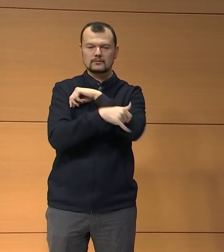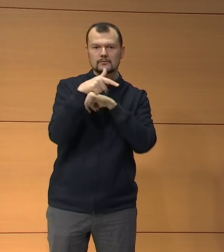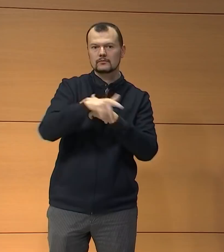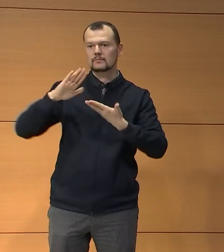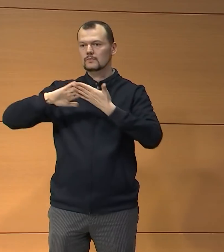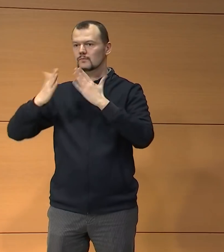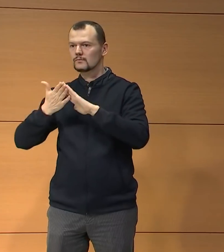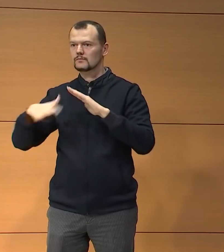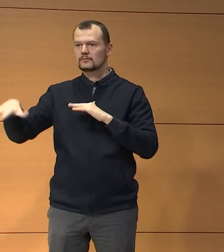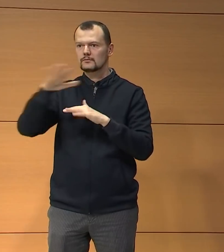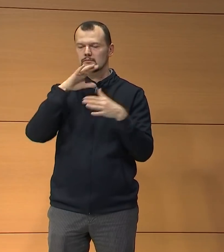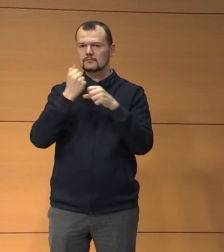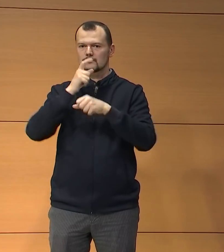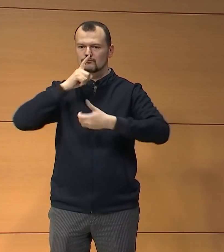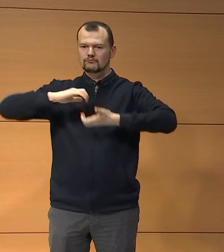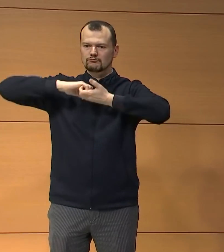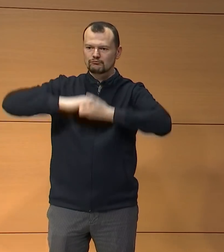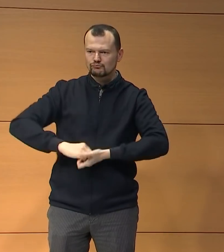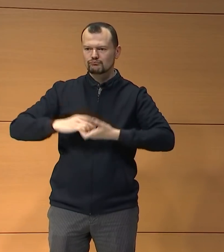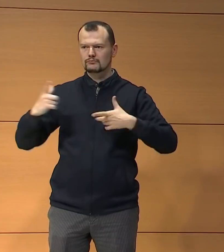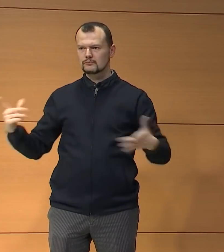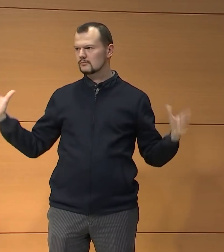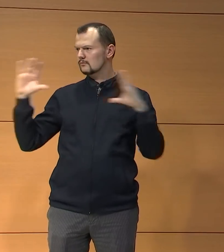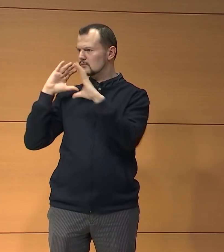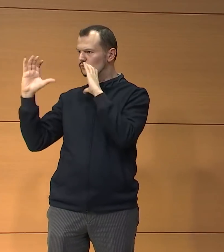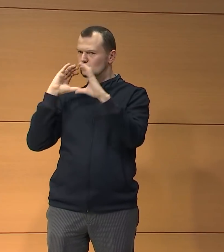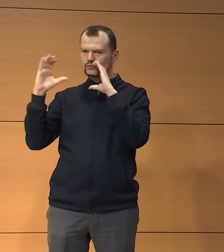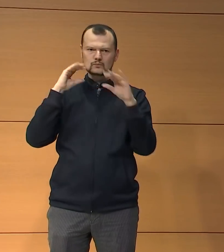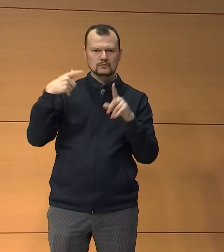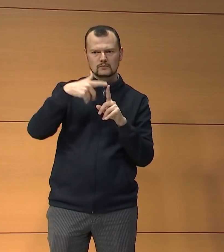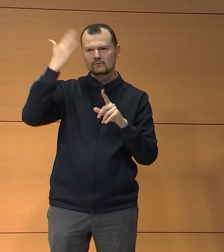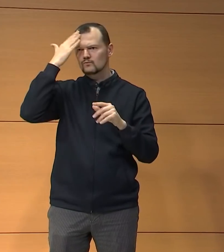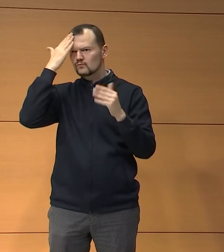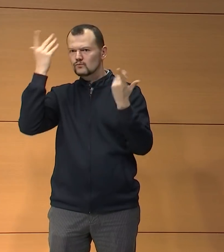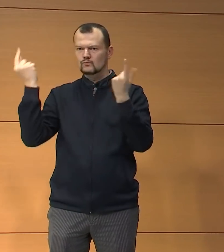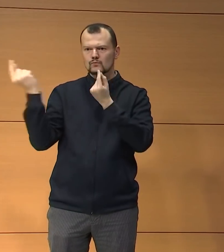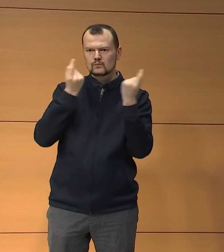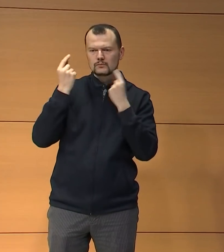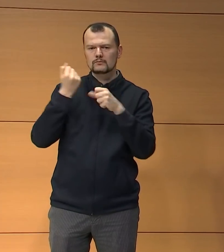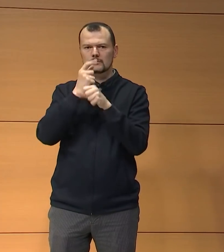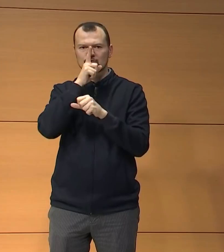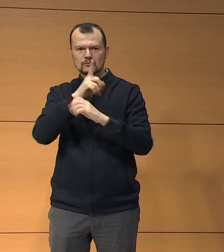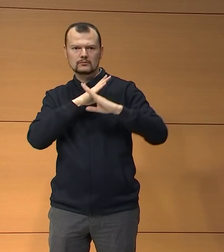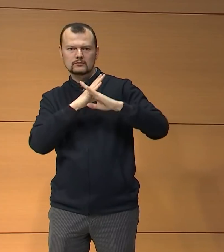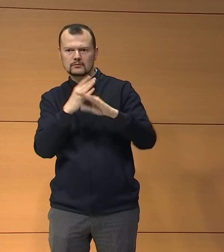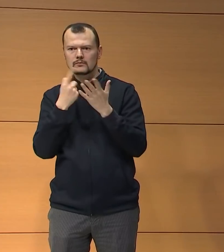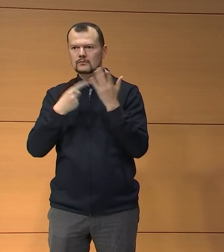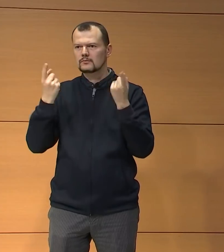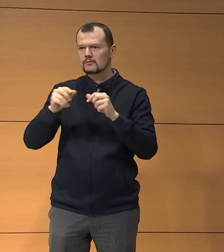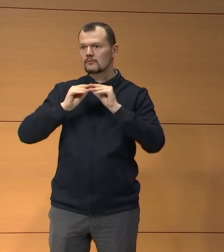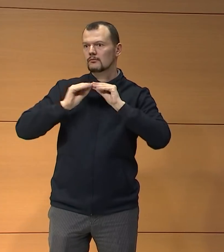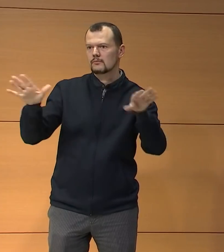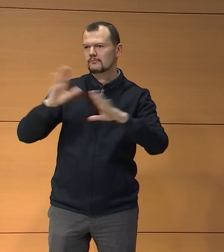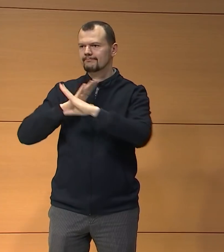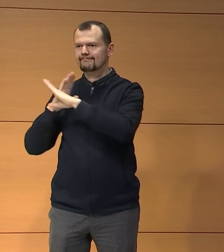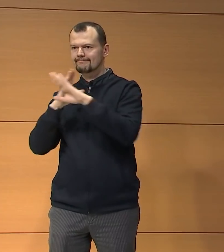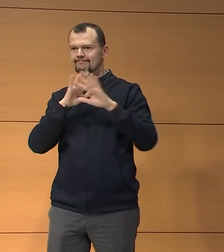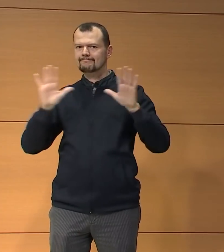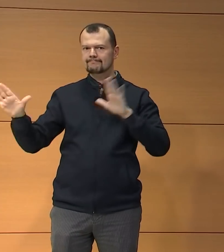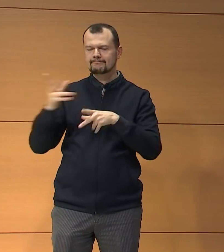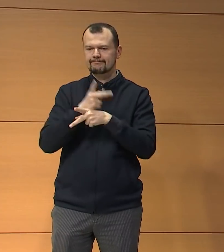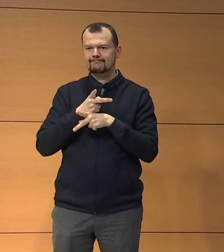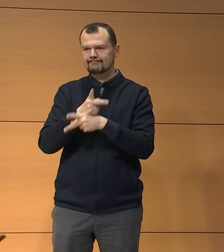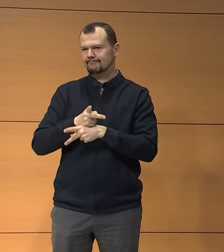increase awareness and encourage prevention actions that we can all take to limit the spread of illness in our